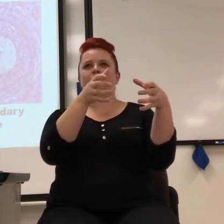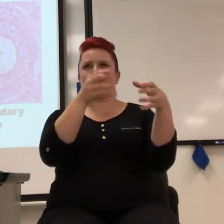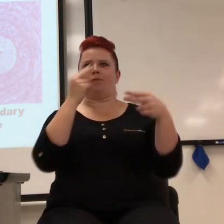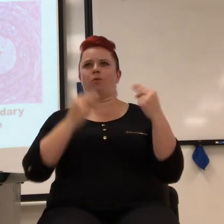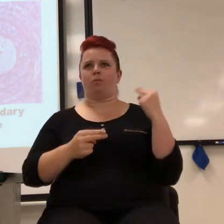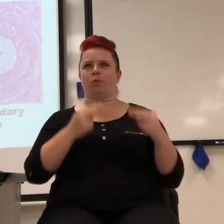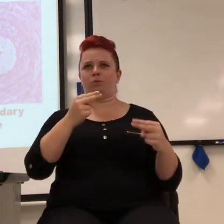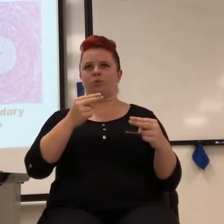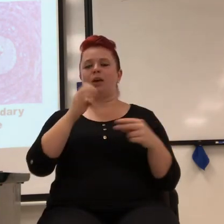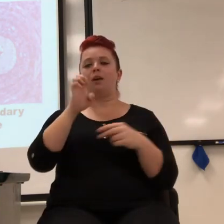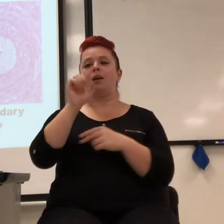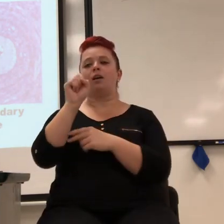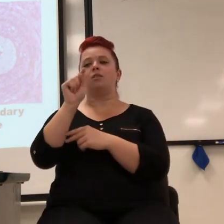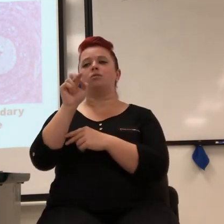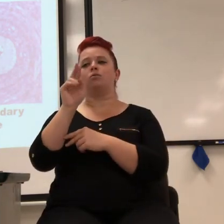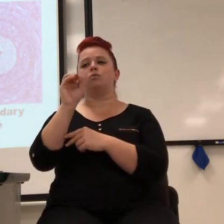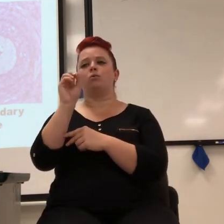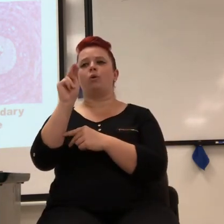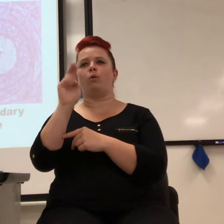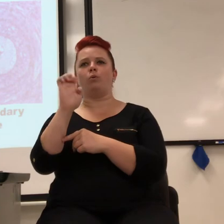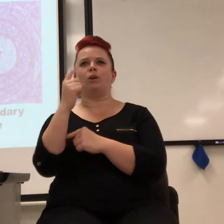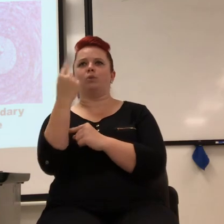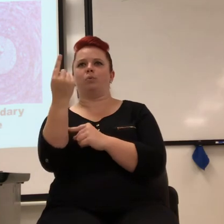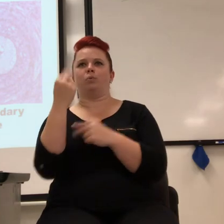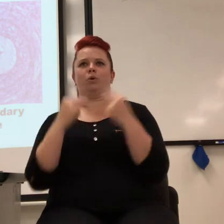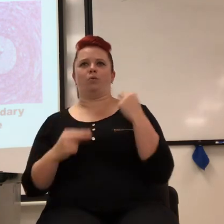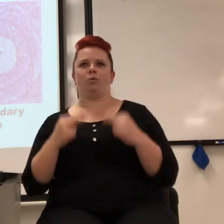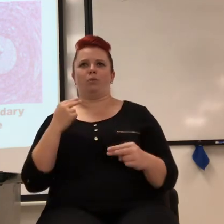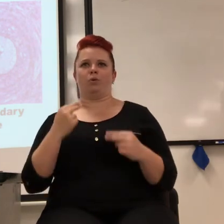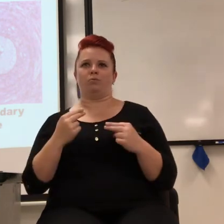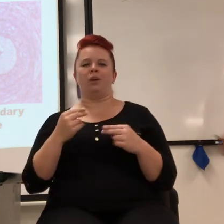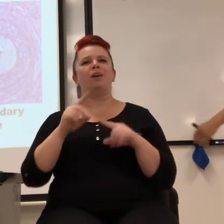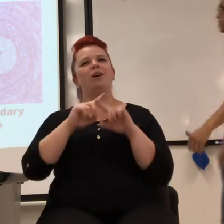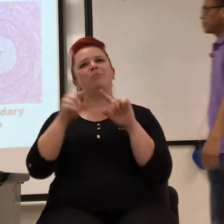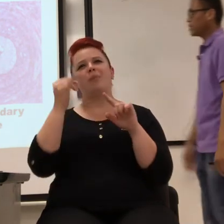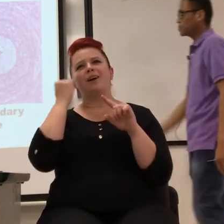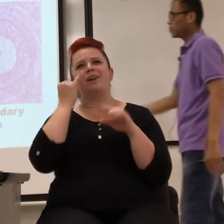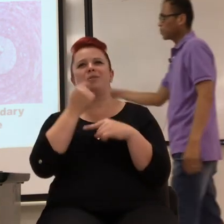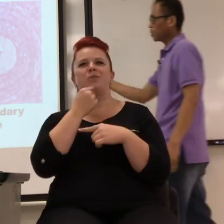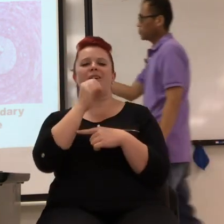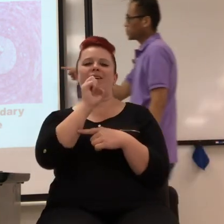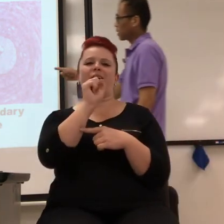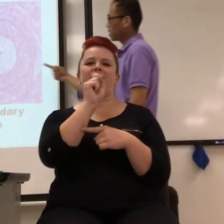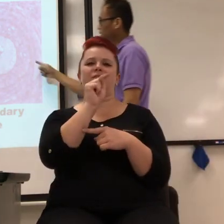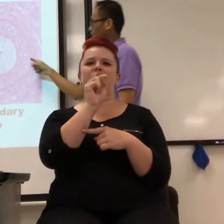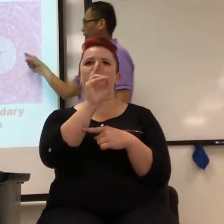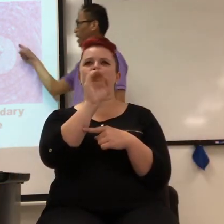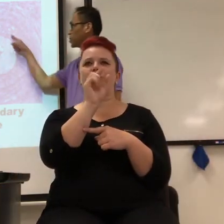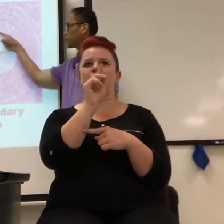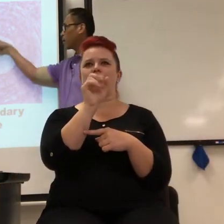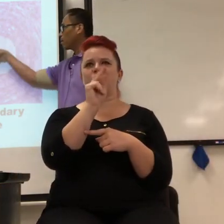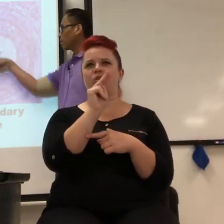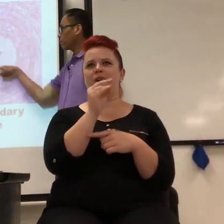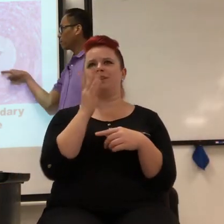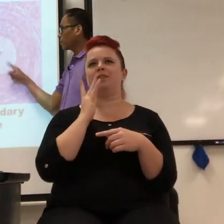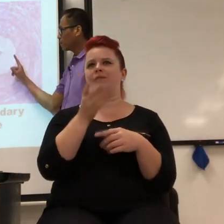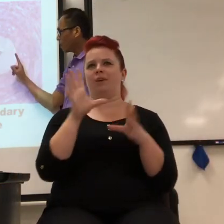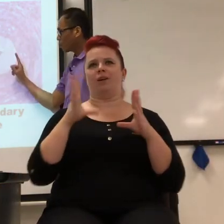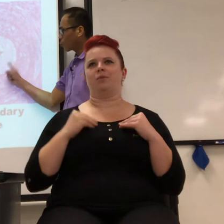them. Okay? So if you just said estrogen, I'm fine with that. The ZP, the zona pellucida, is like an